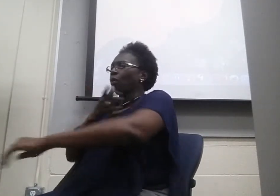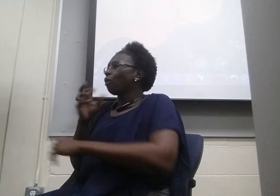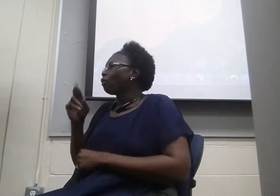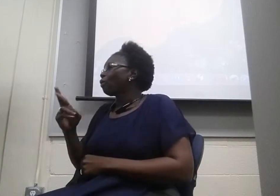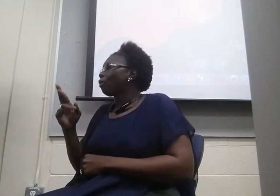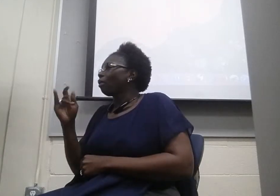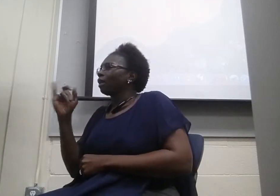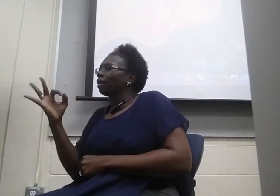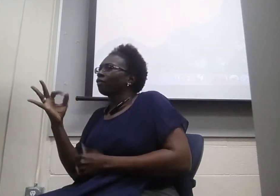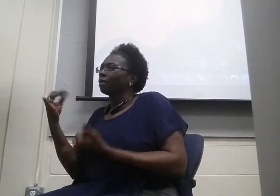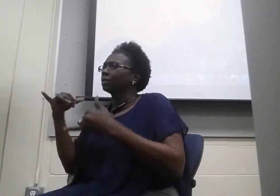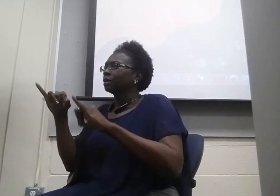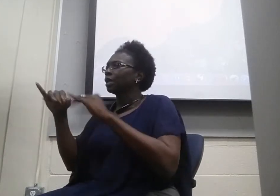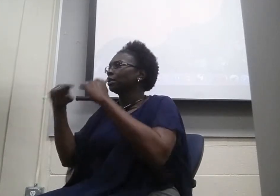now. So,